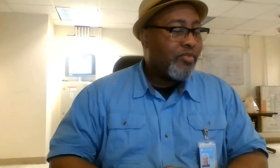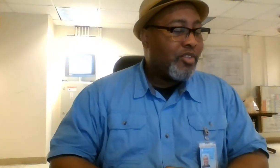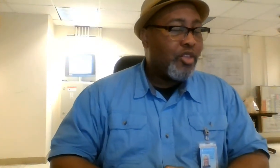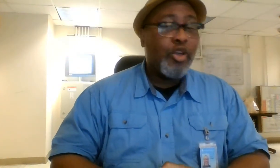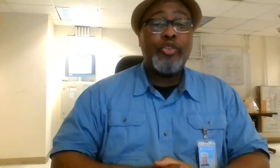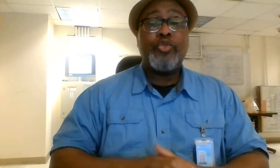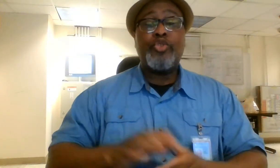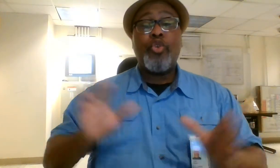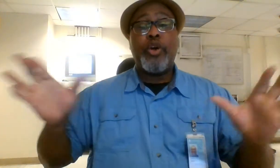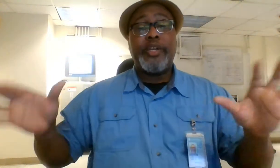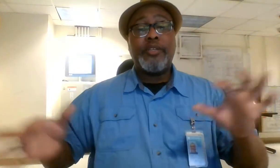To join.